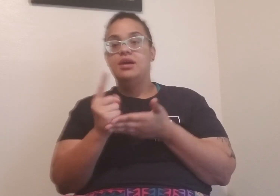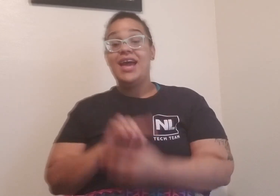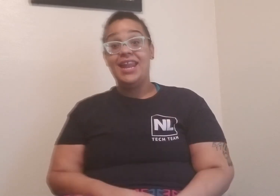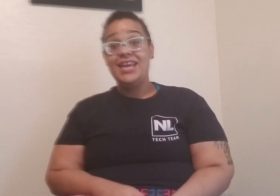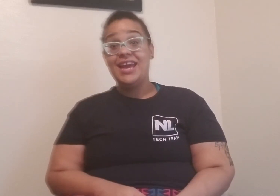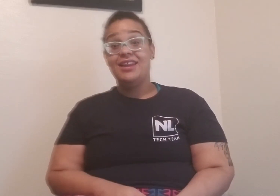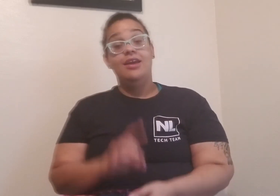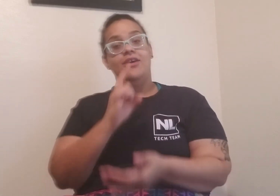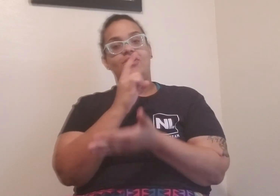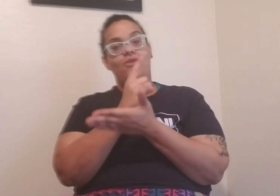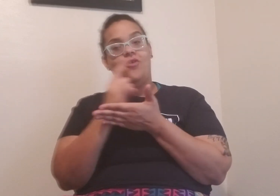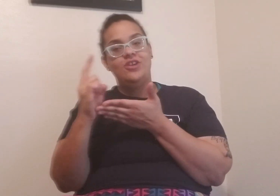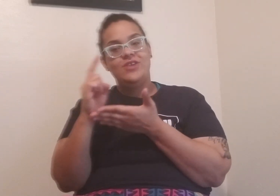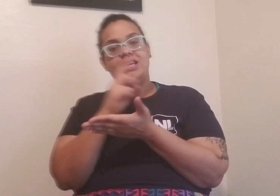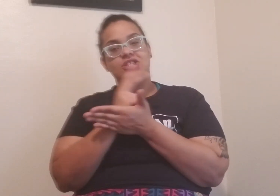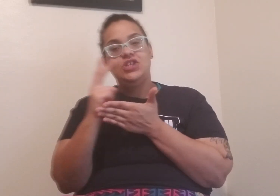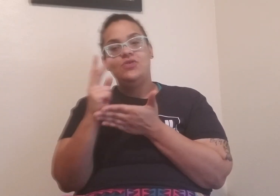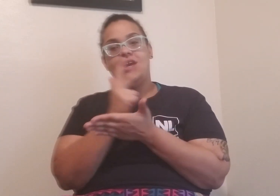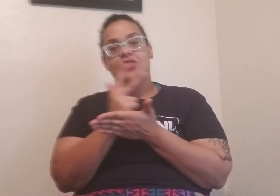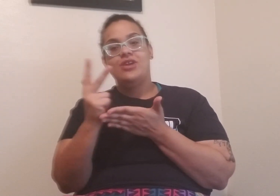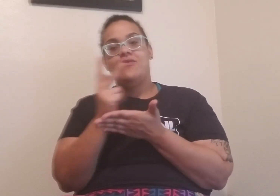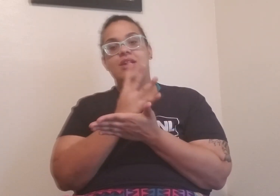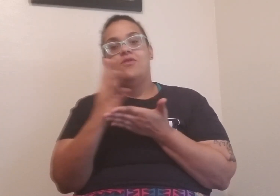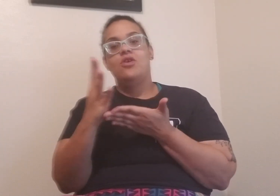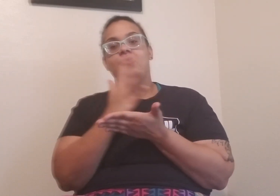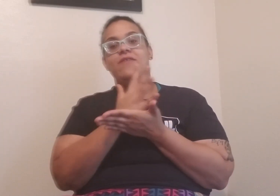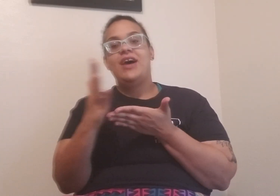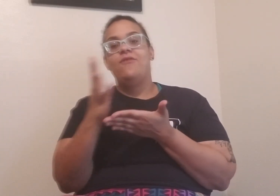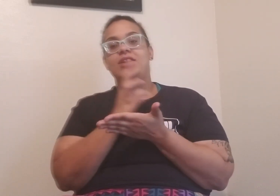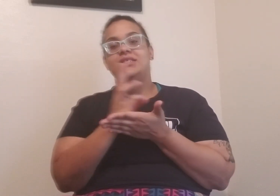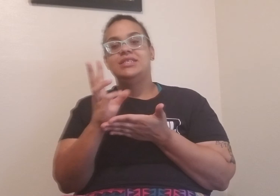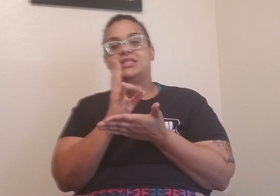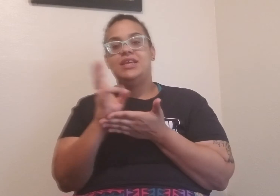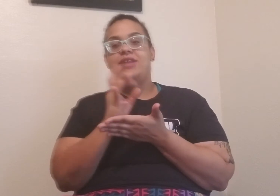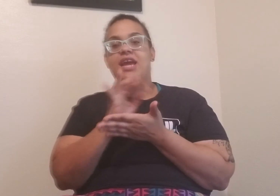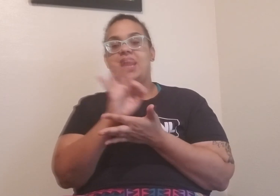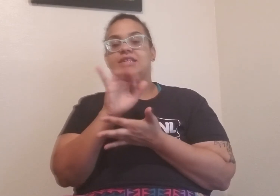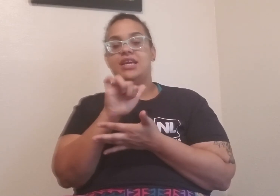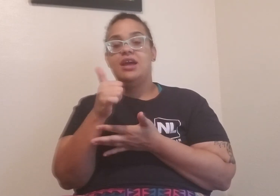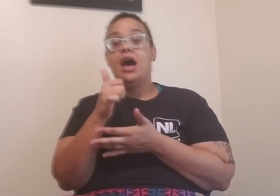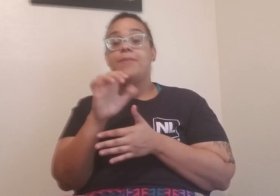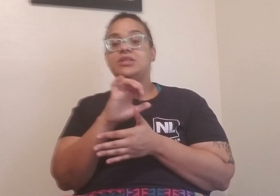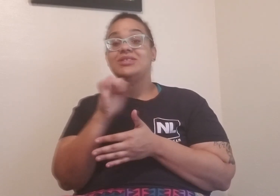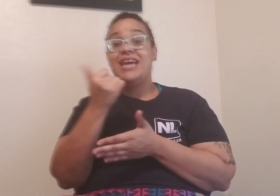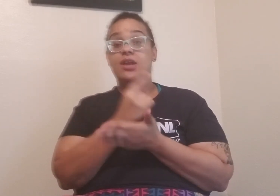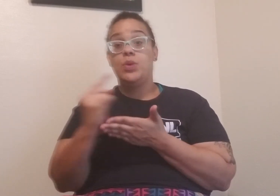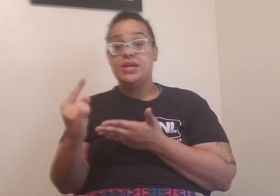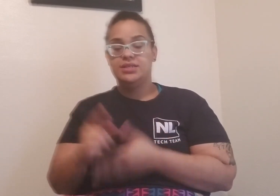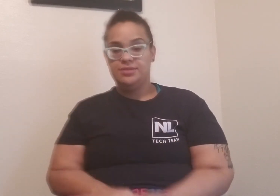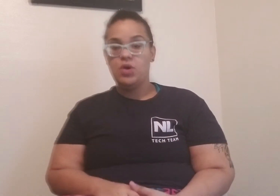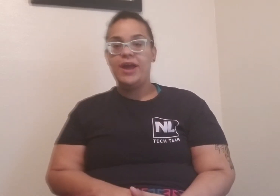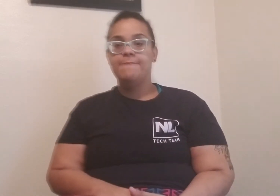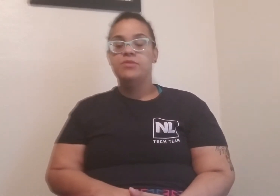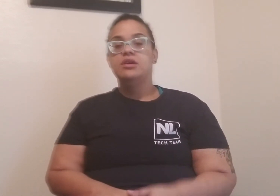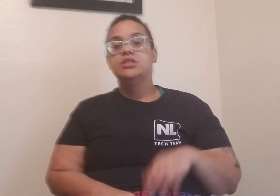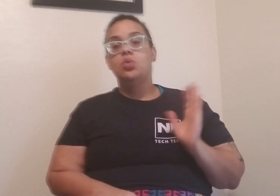And again, 1 week, 2 week, 3 week, 4 week, 5 week, 6, 7, 8, 9, 10, up until 10 weeks, okay? So 1